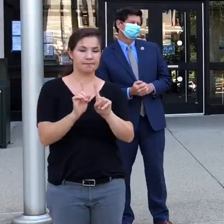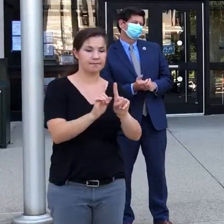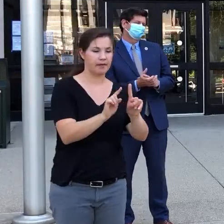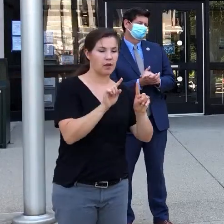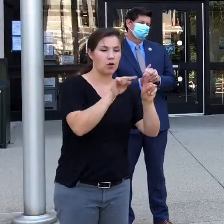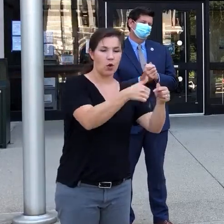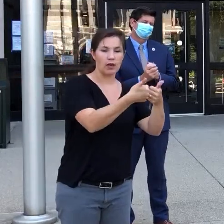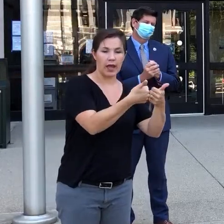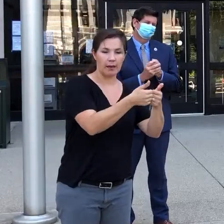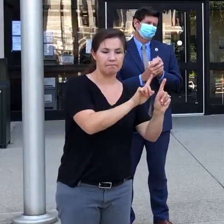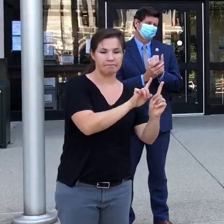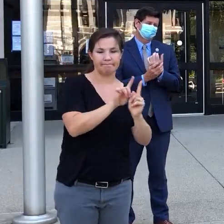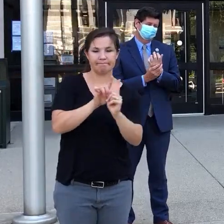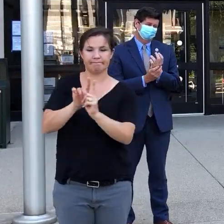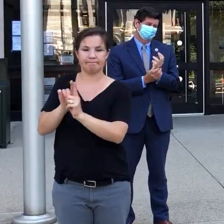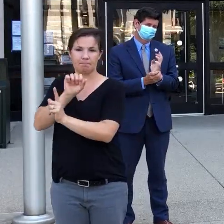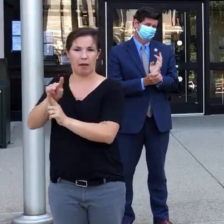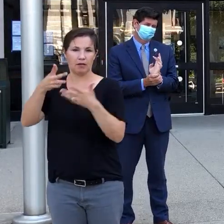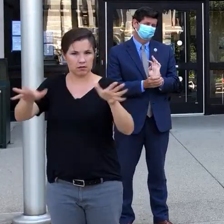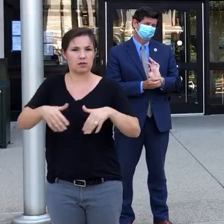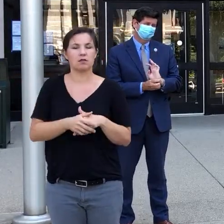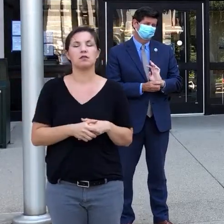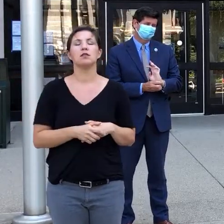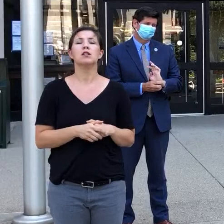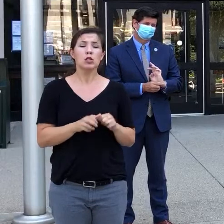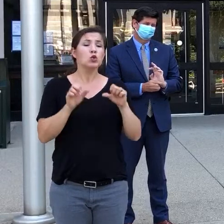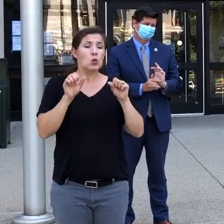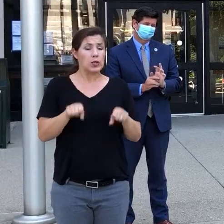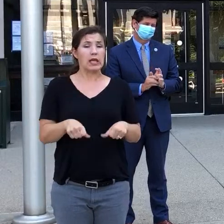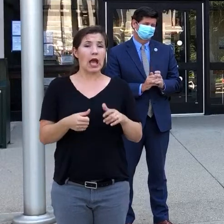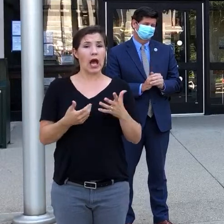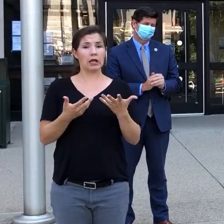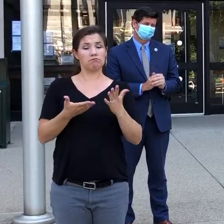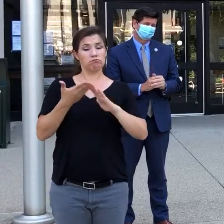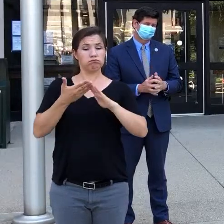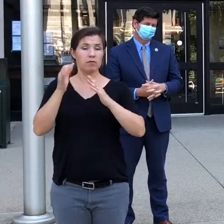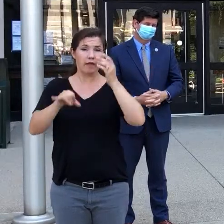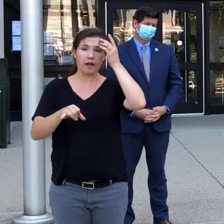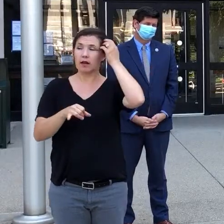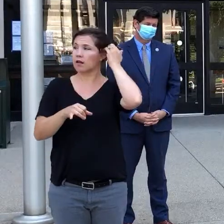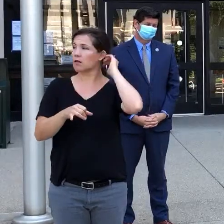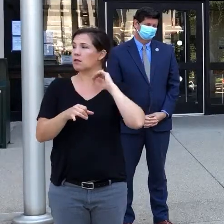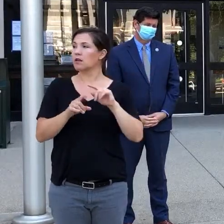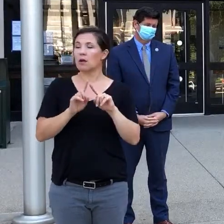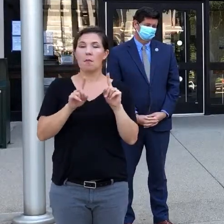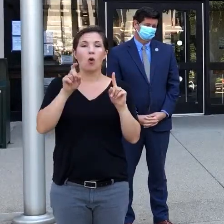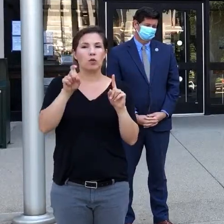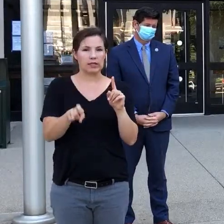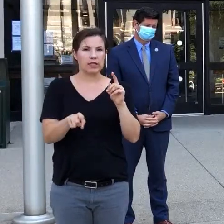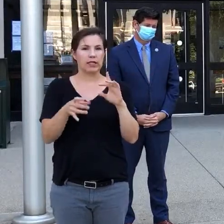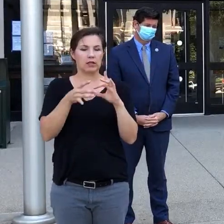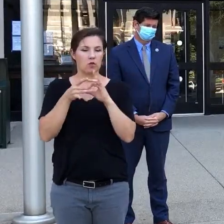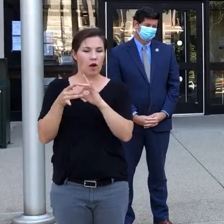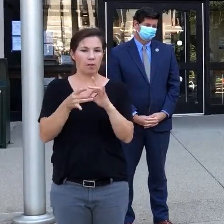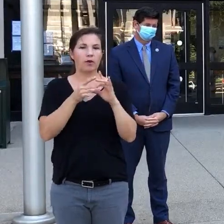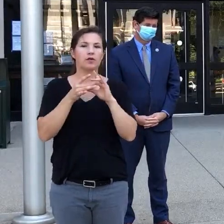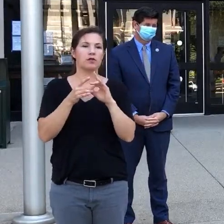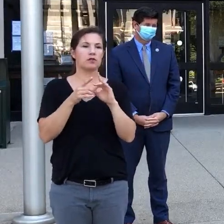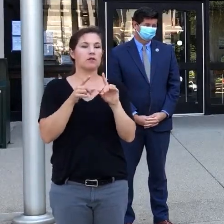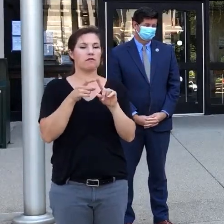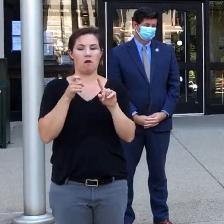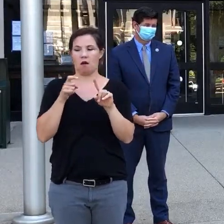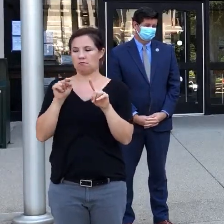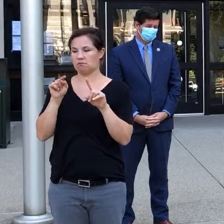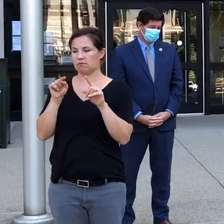So we can operationalize it, but we'll need cooperation from the